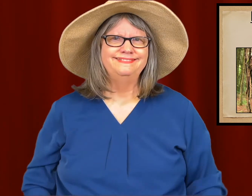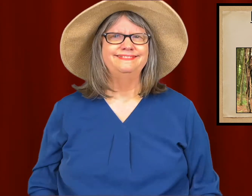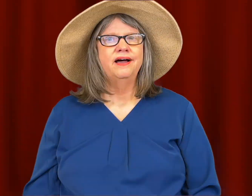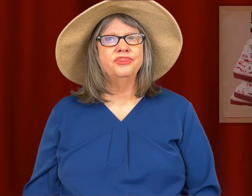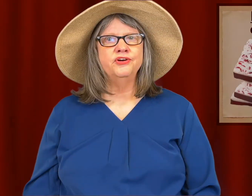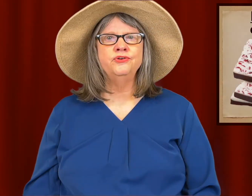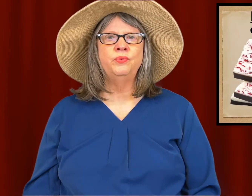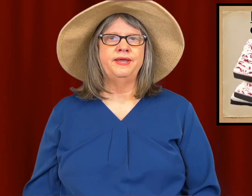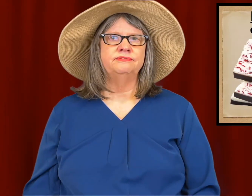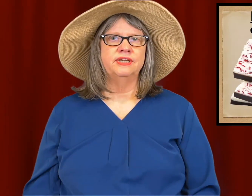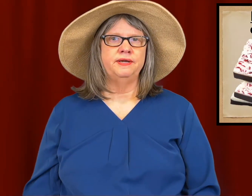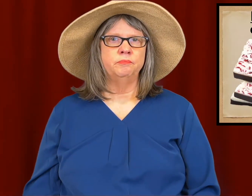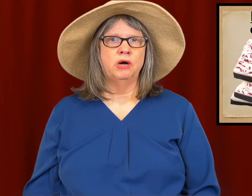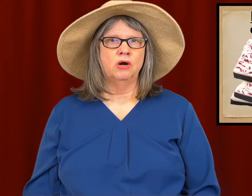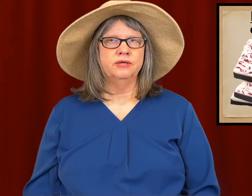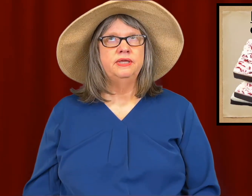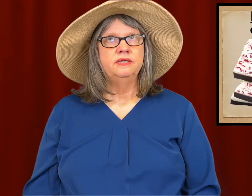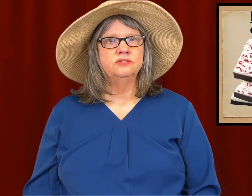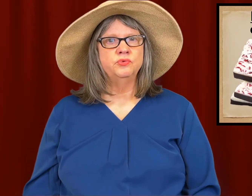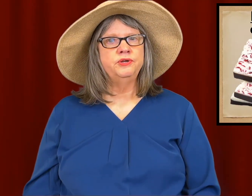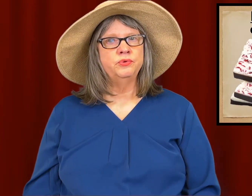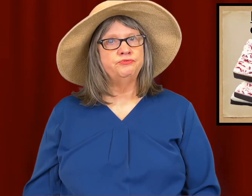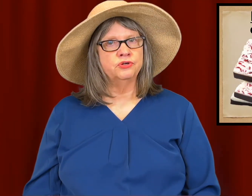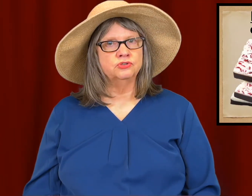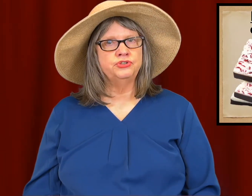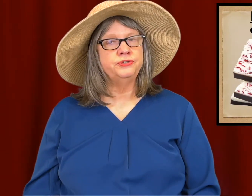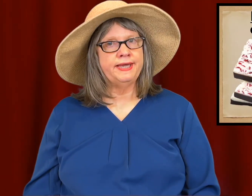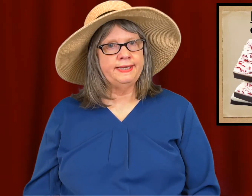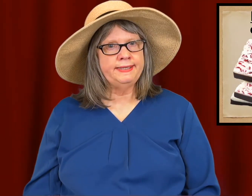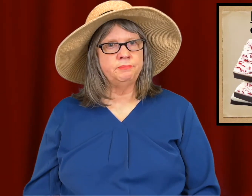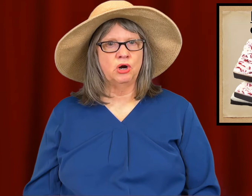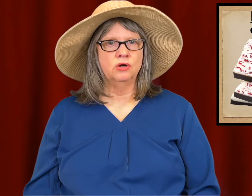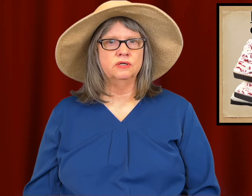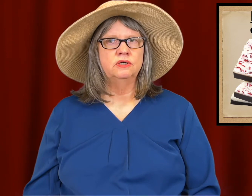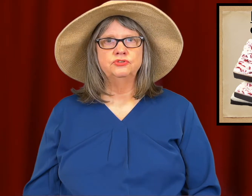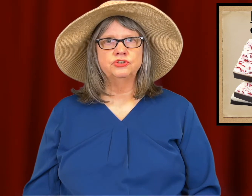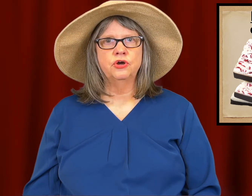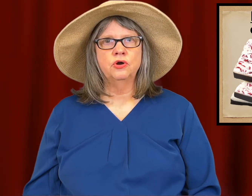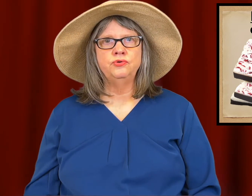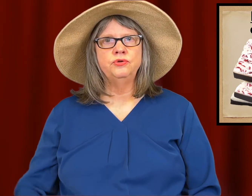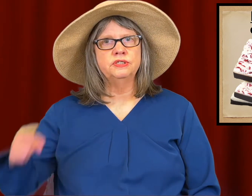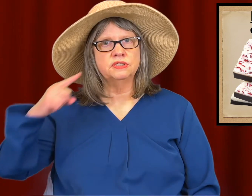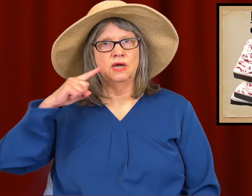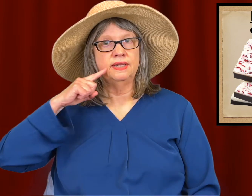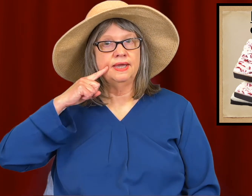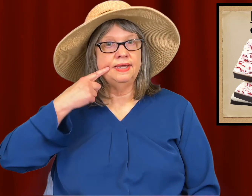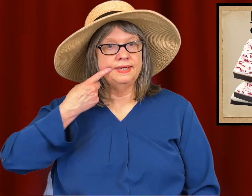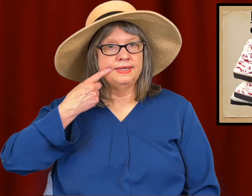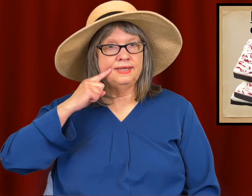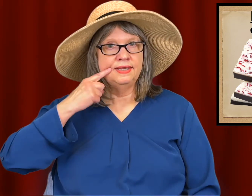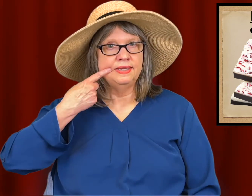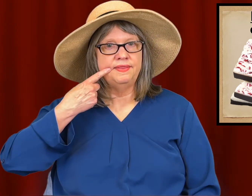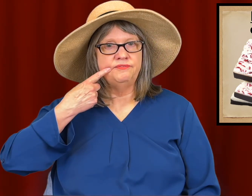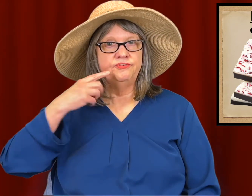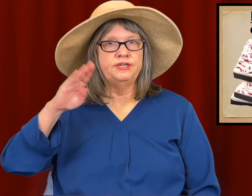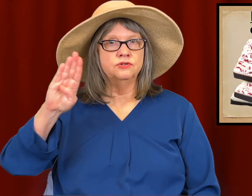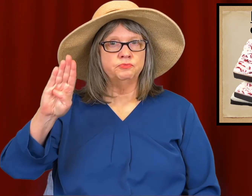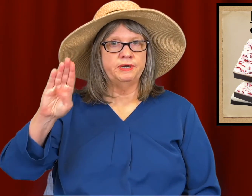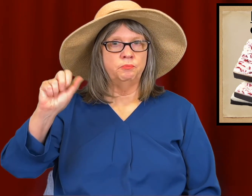A third way of signing bark is when it refers to candy bark. So you can sign candy and then fingerspell